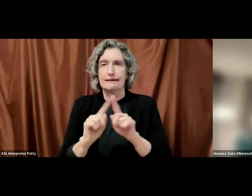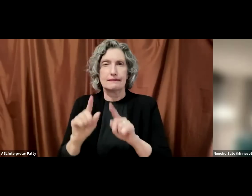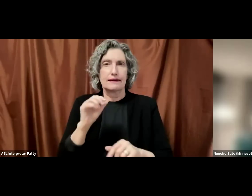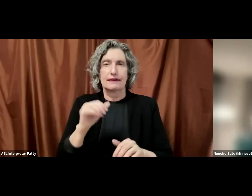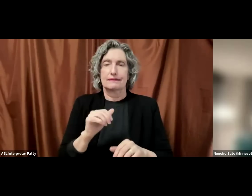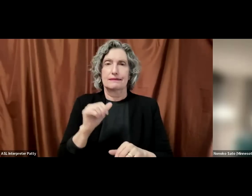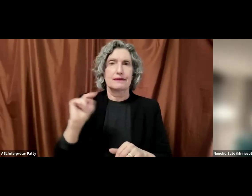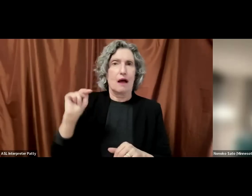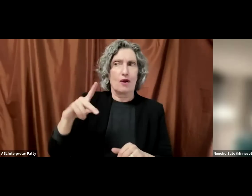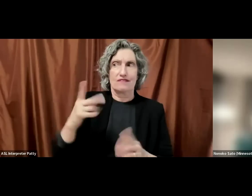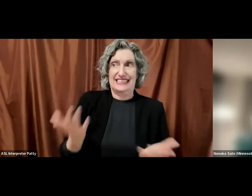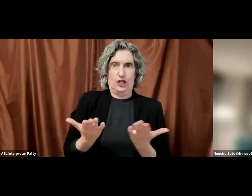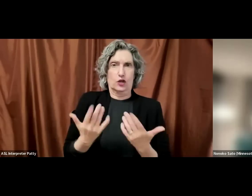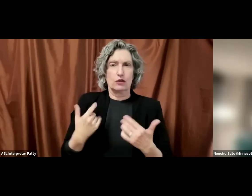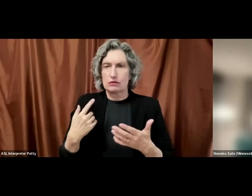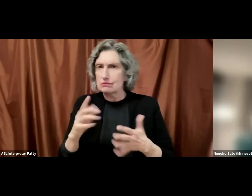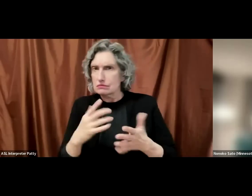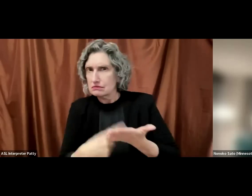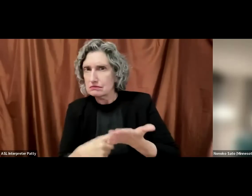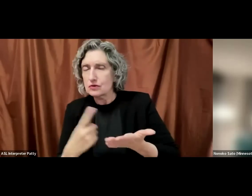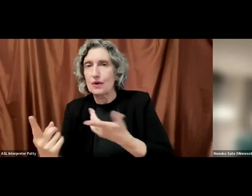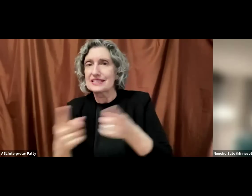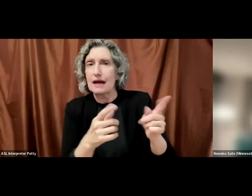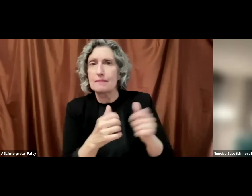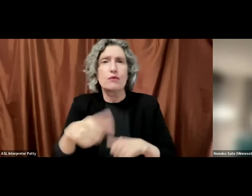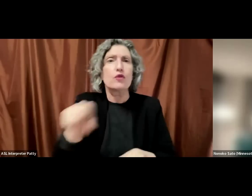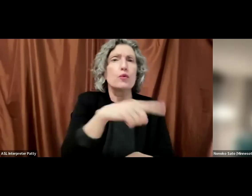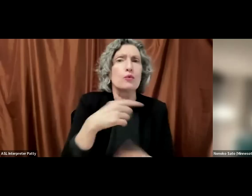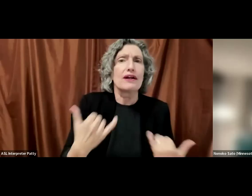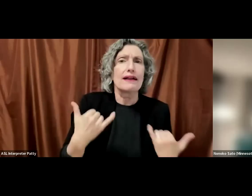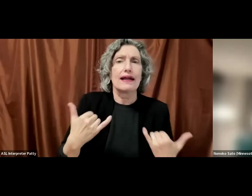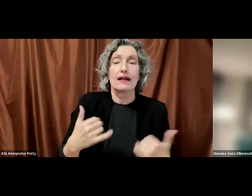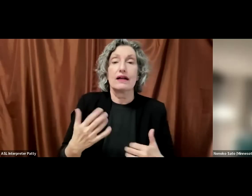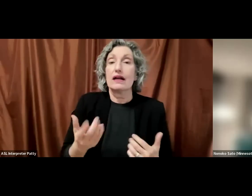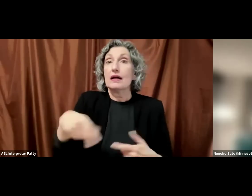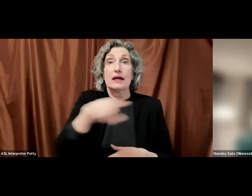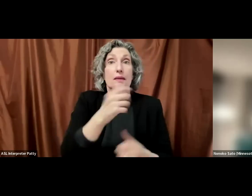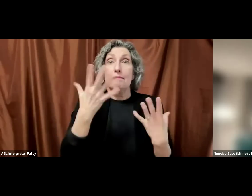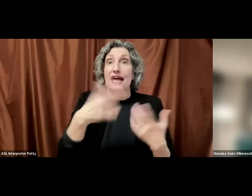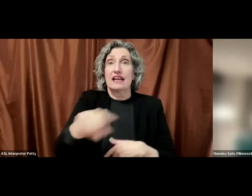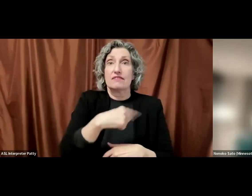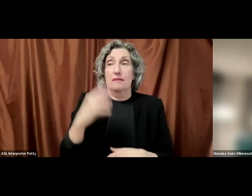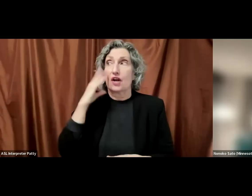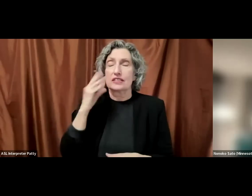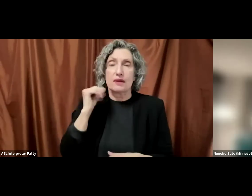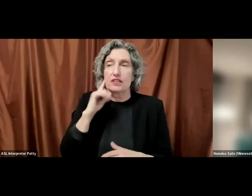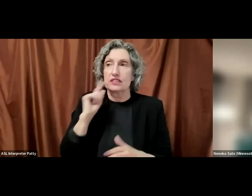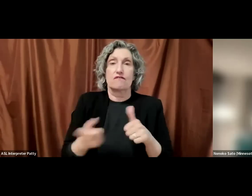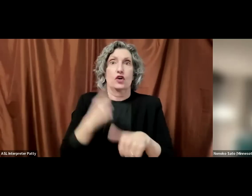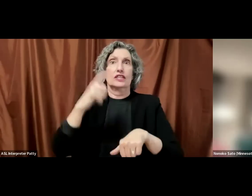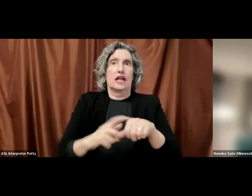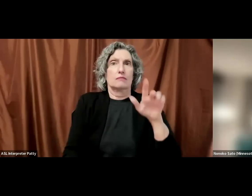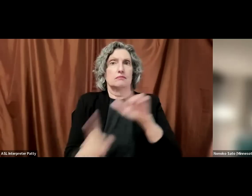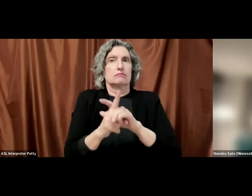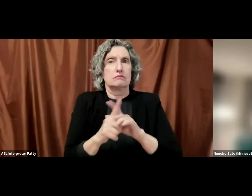uncertainty. Stories that range from seeing an increase in the number of first-time clients a food shelf is